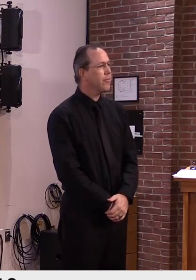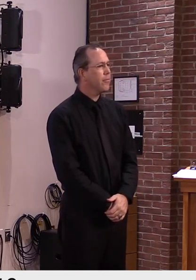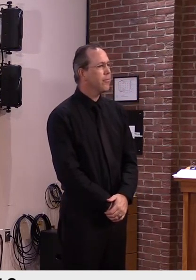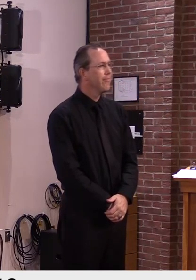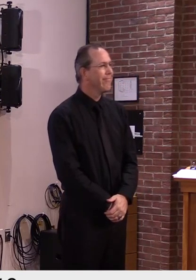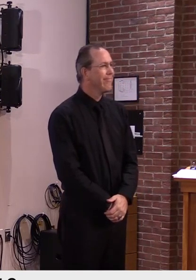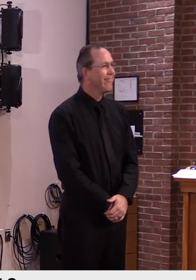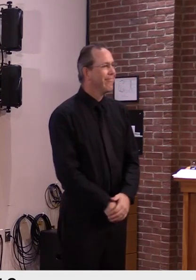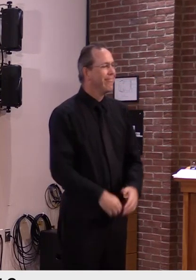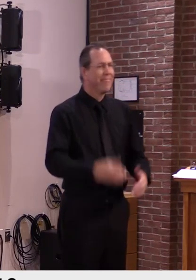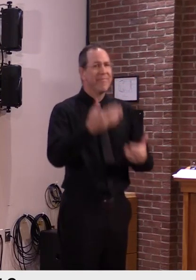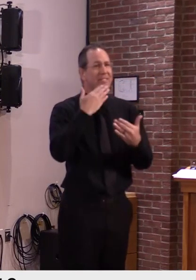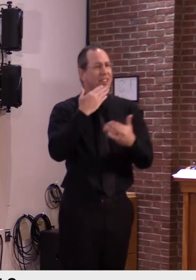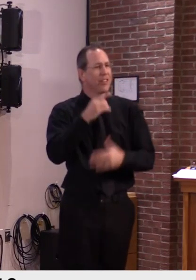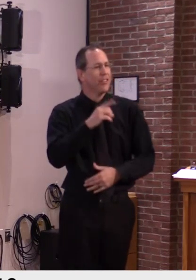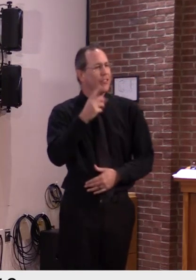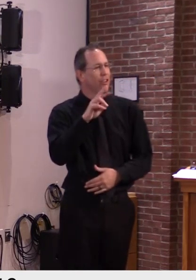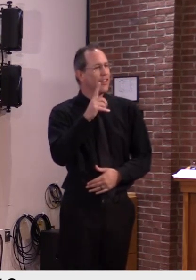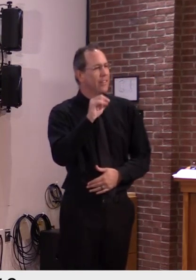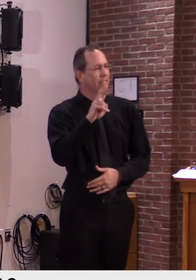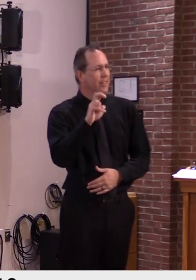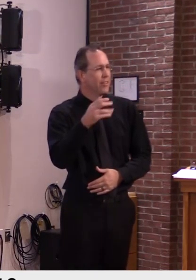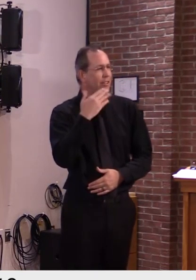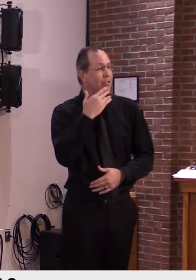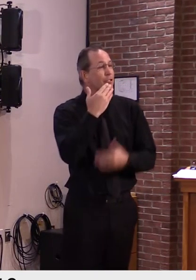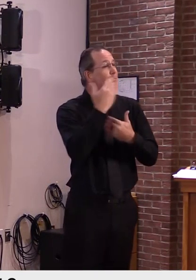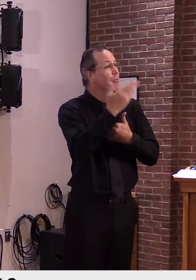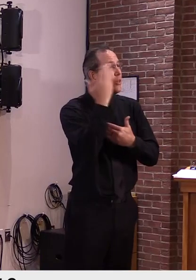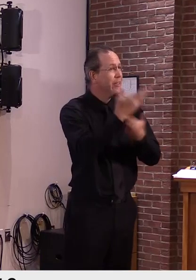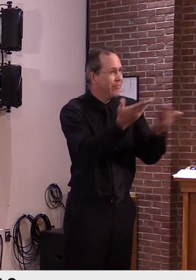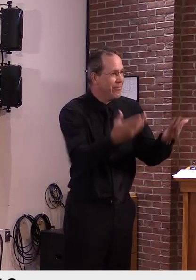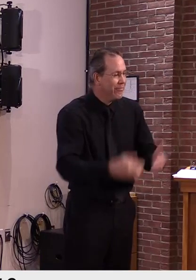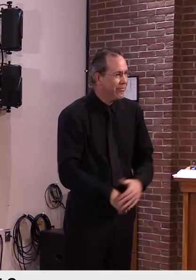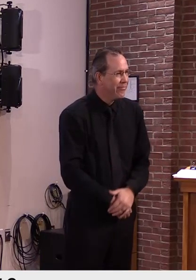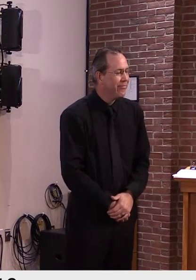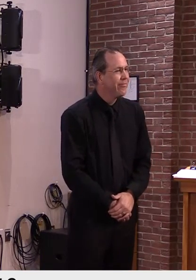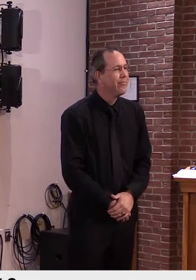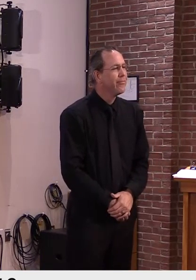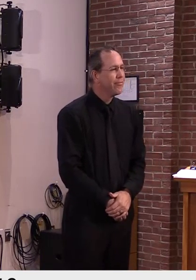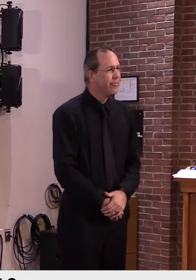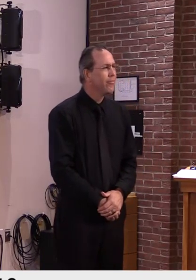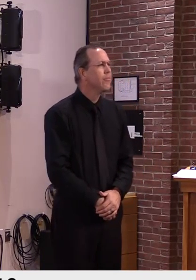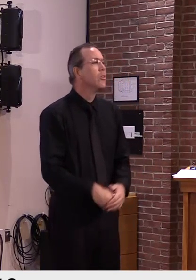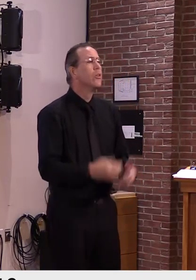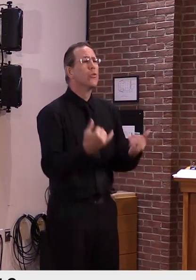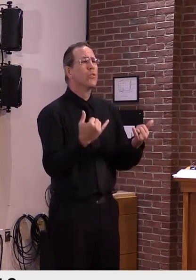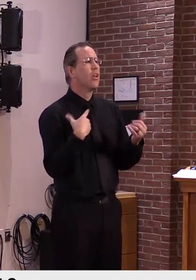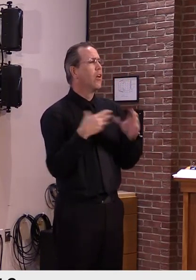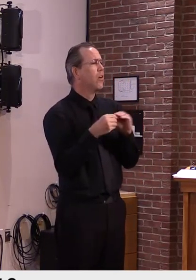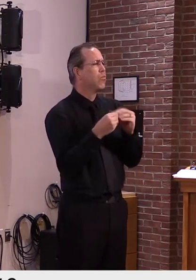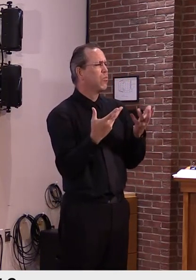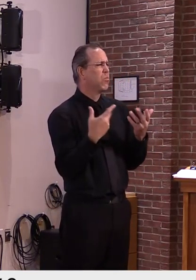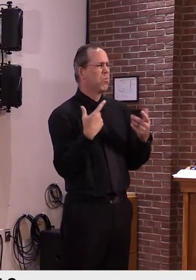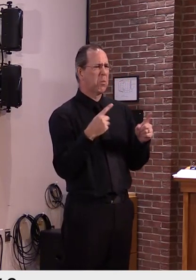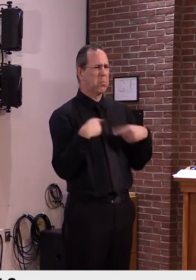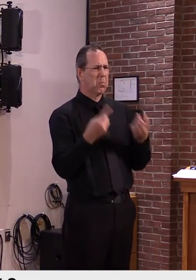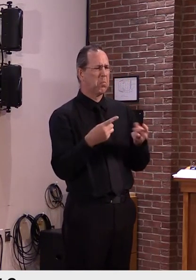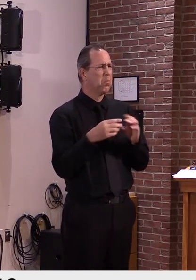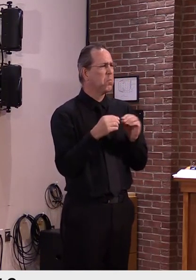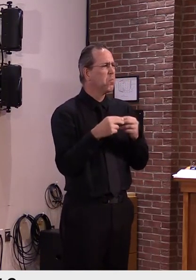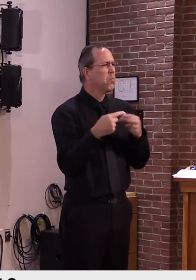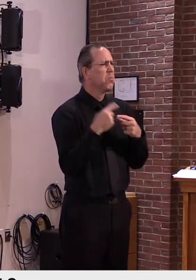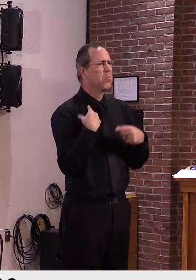Thank you, Dr. Levine, and good morning, everyone. So we'll begin today's presentation like we have in the past few weeks with an update on some national data